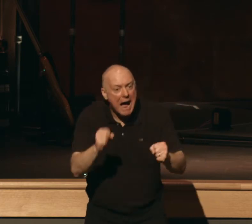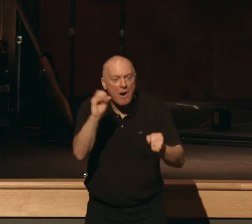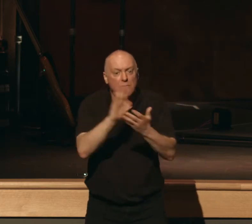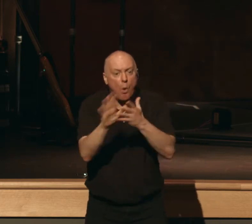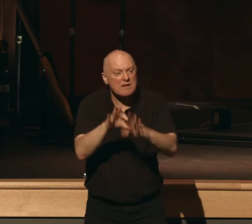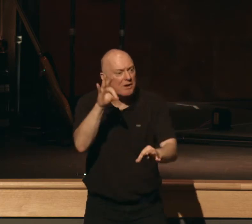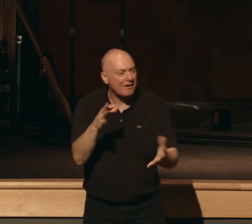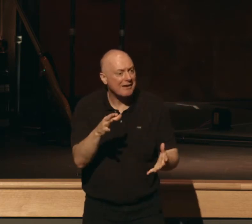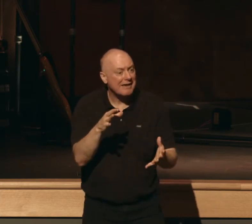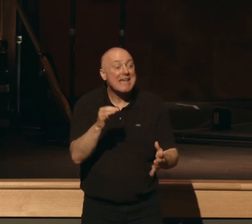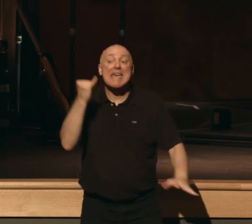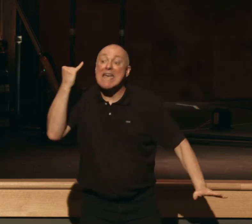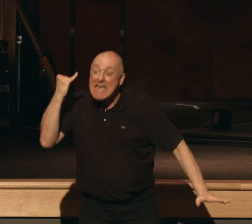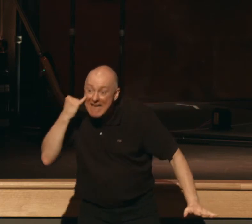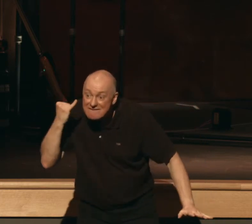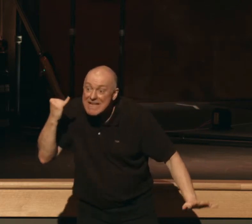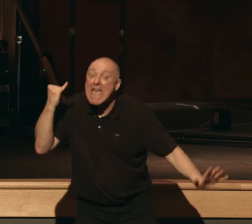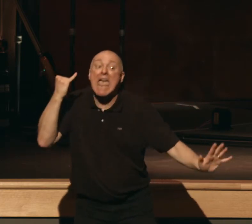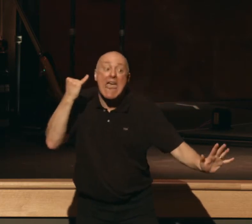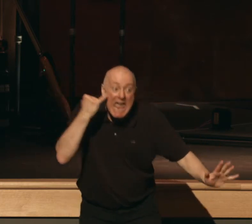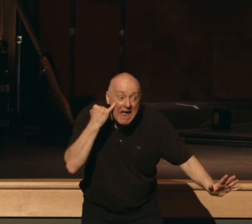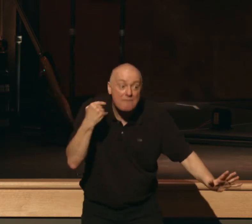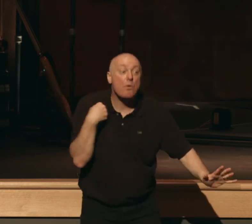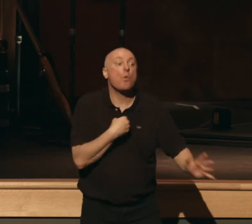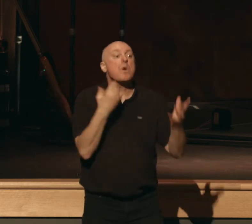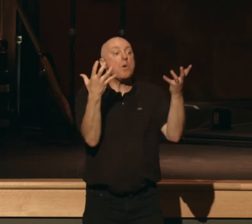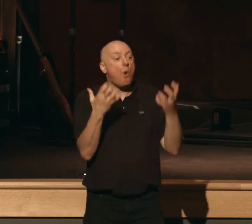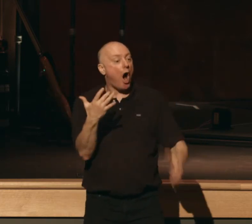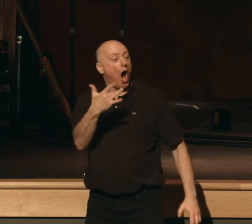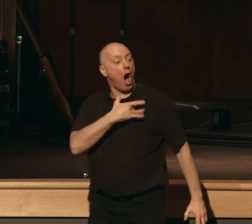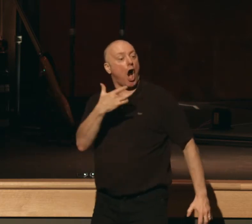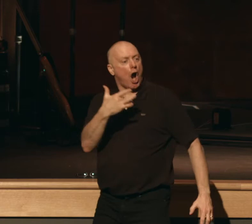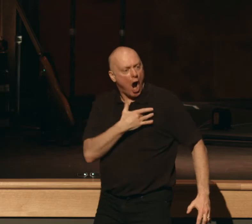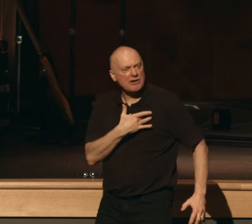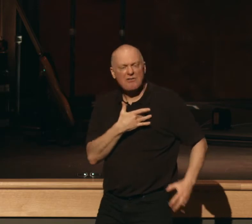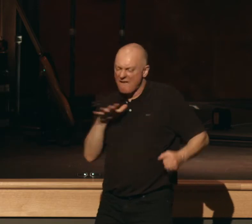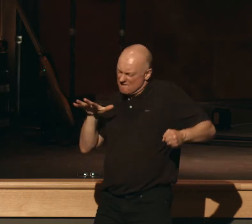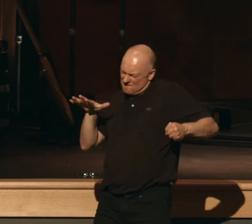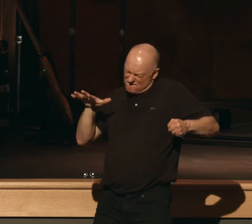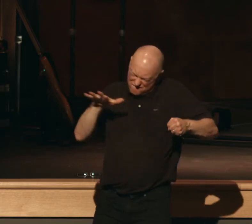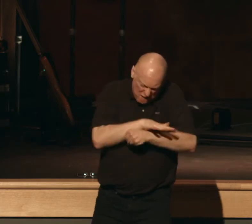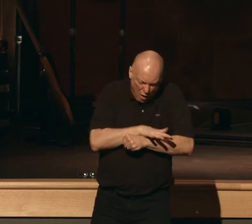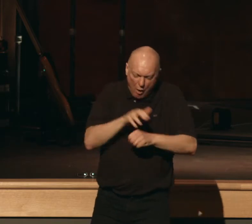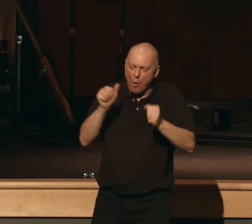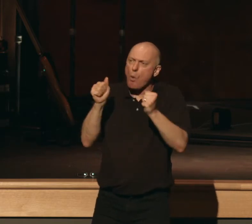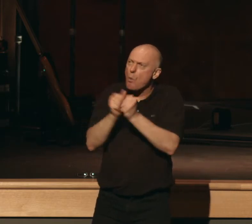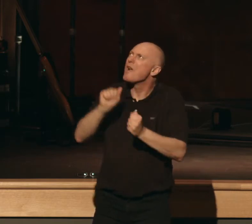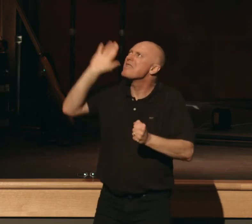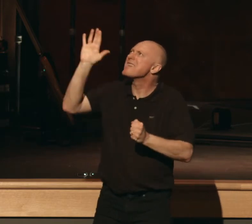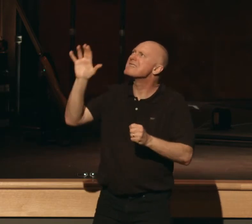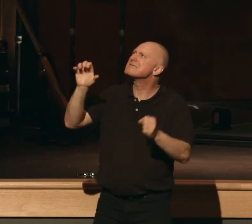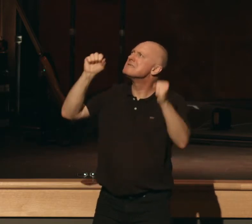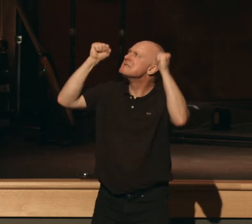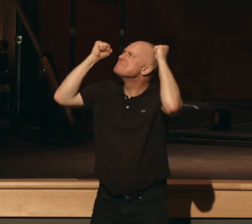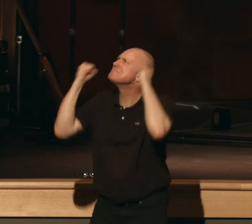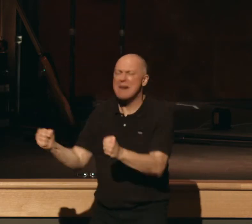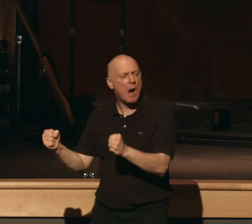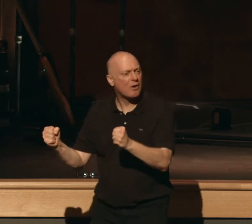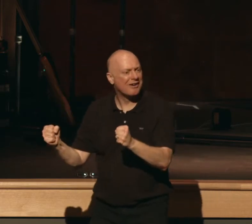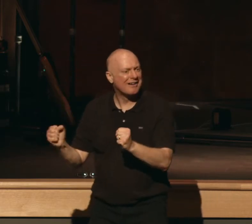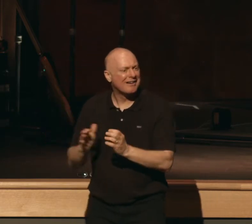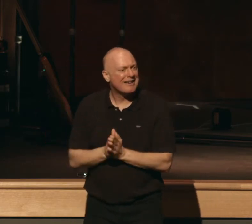the Holy Spirit if we want our hearts flooded with his immeasurable